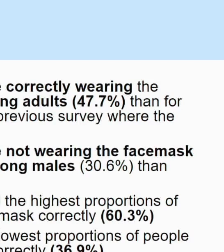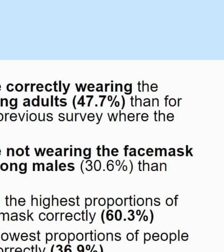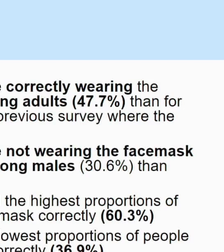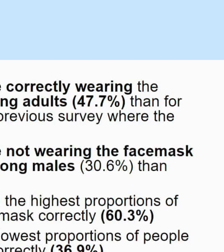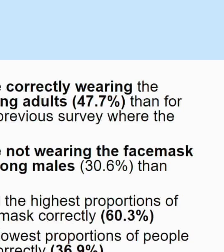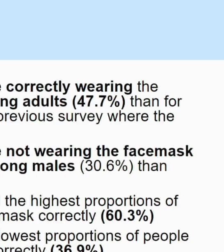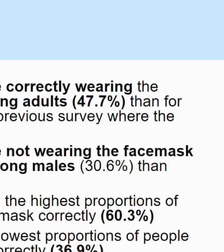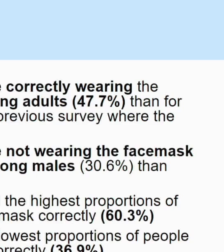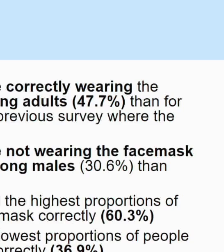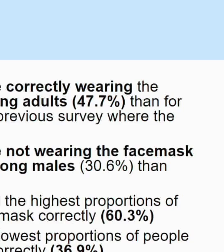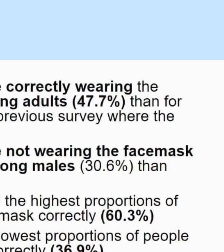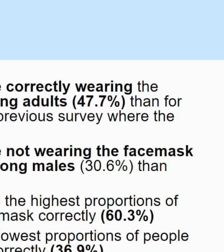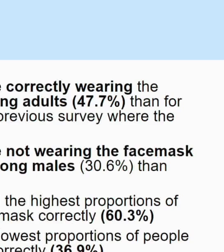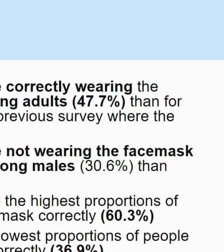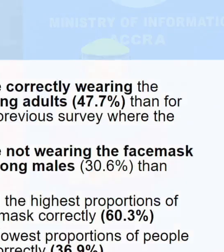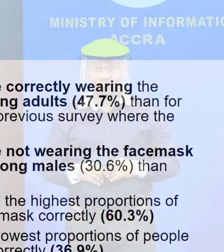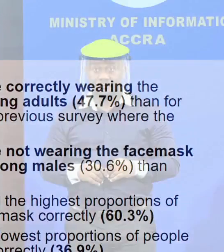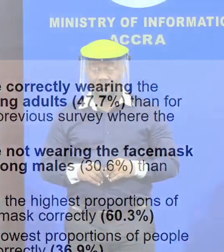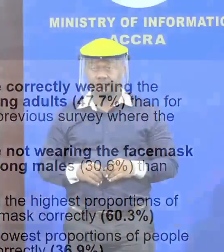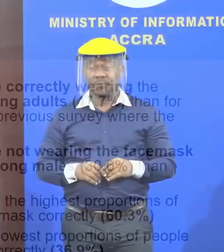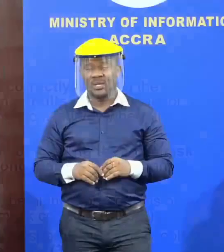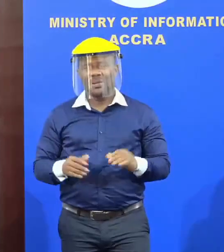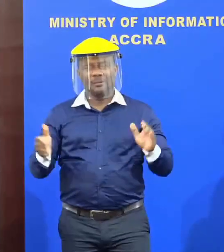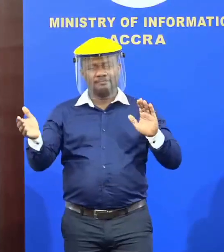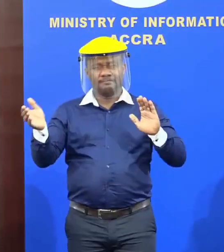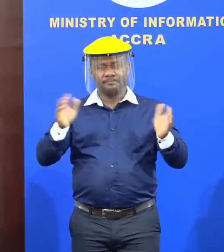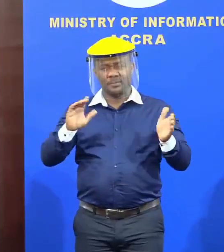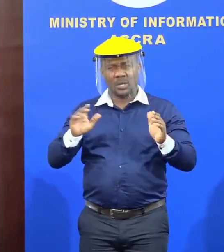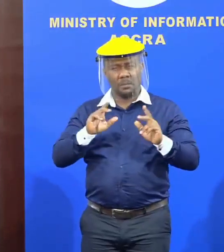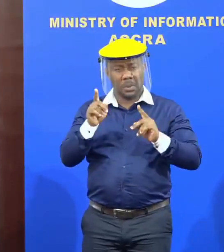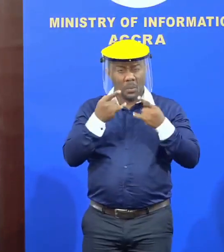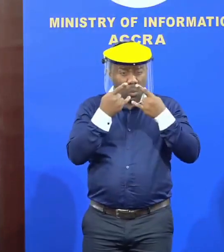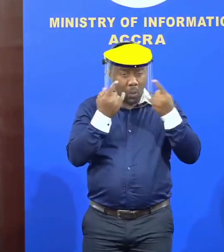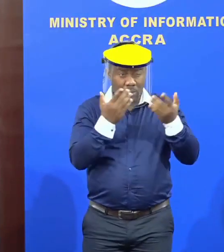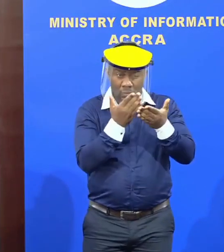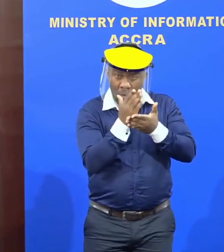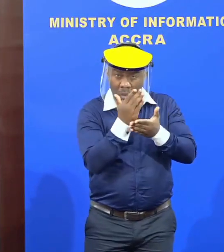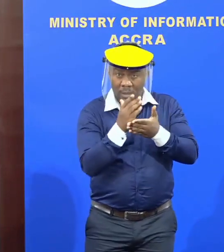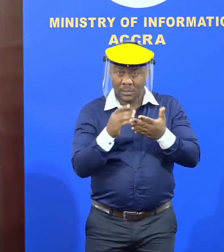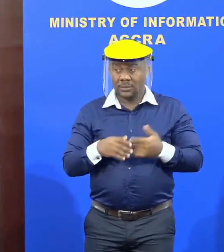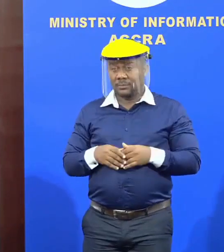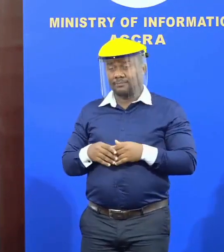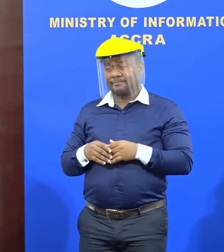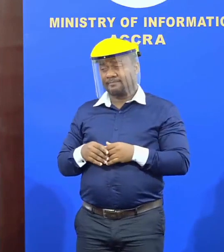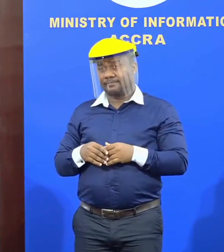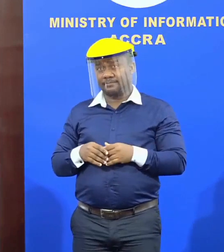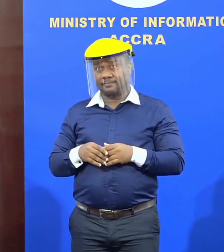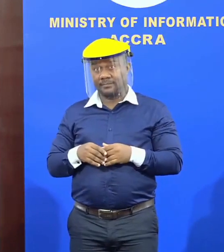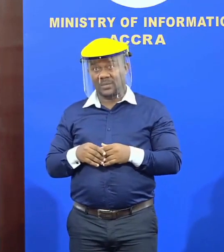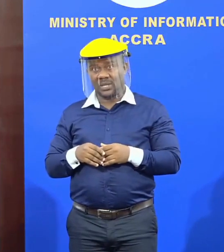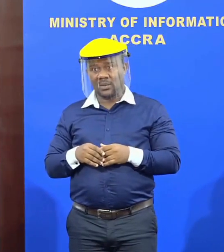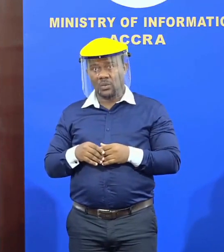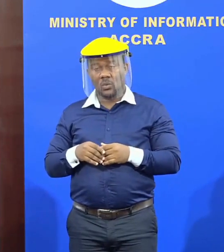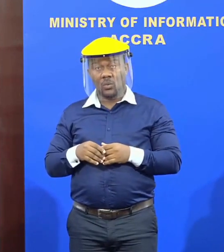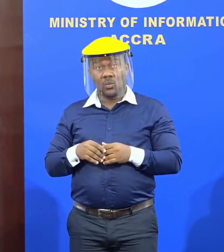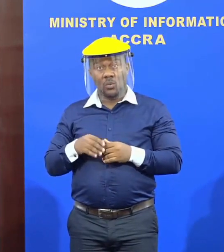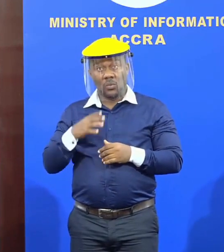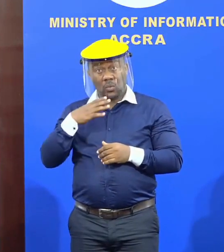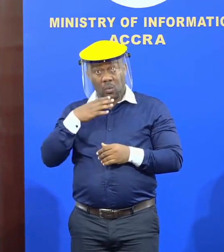The proportion of people who were wearing masks correctly in the face mask slightly higher among adults than for the